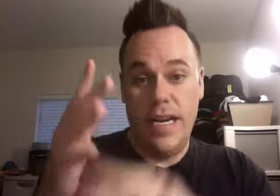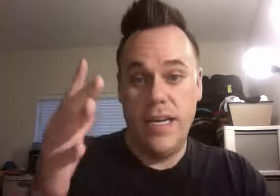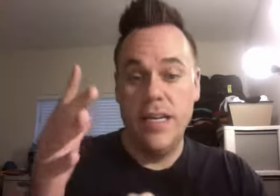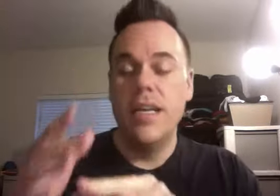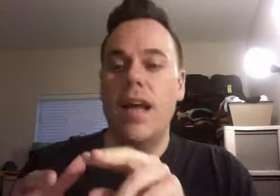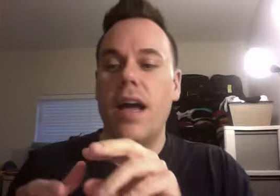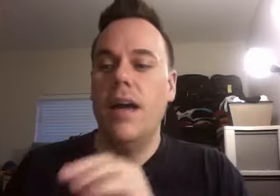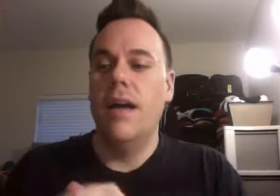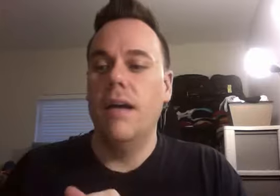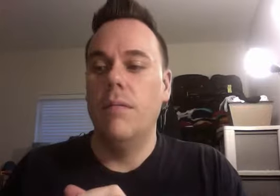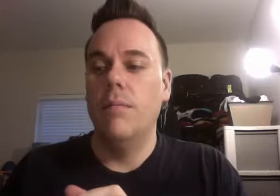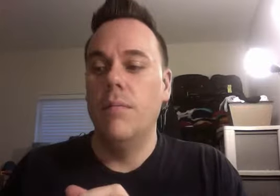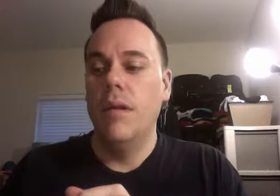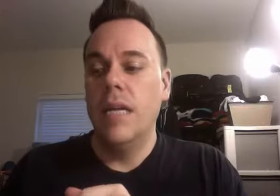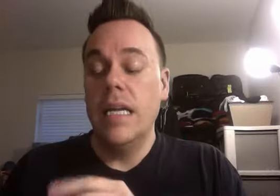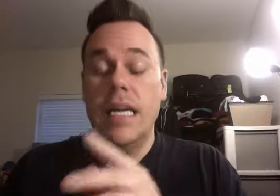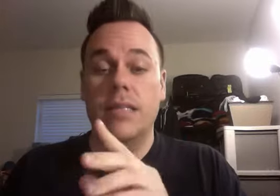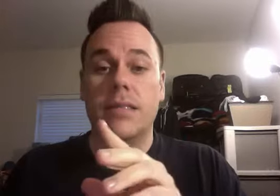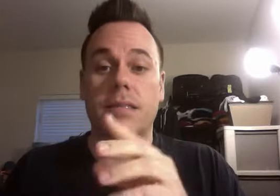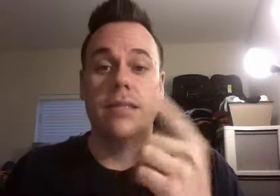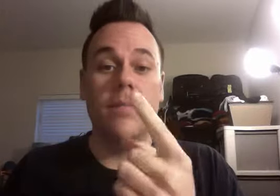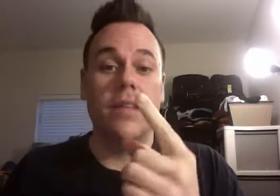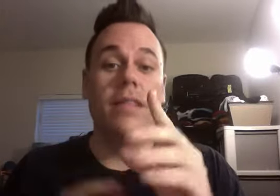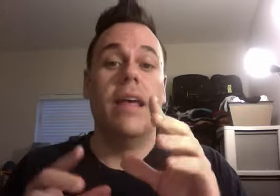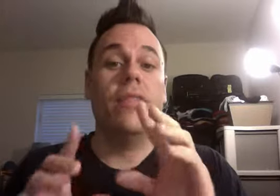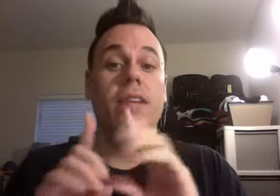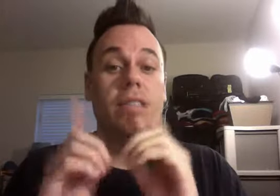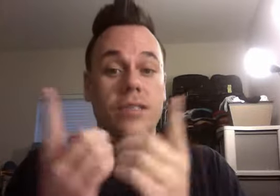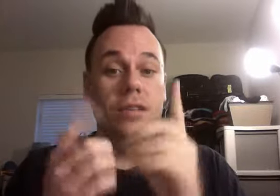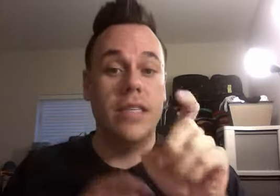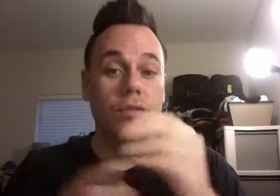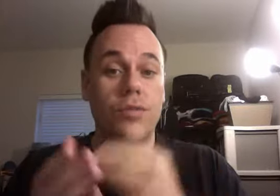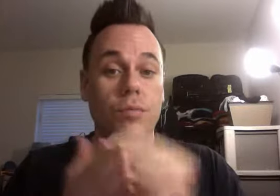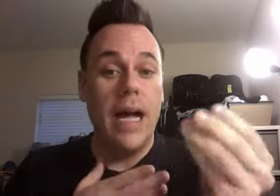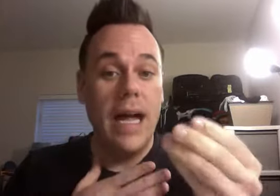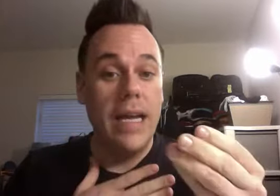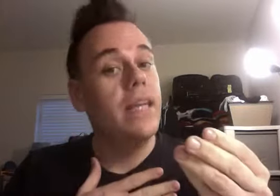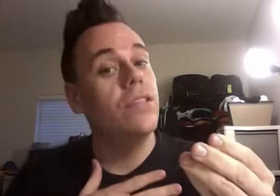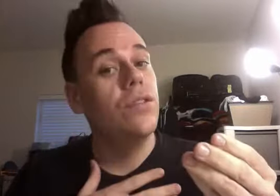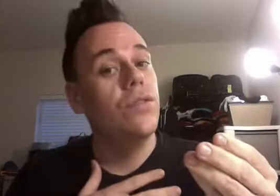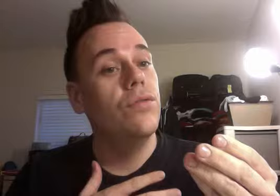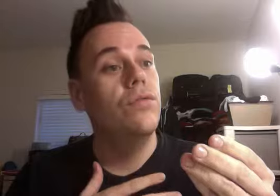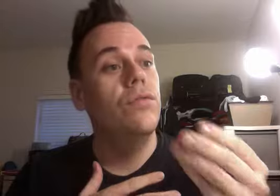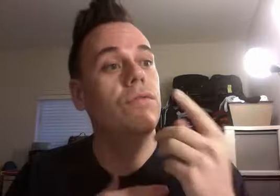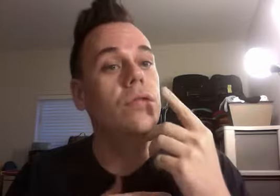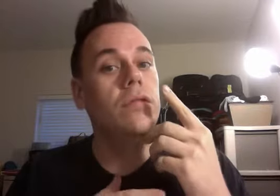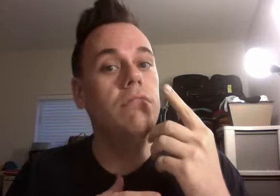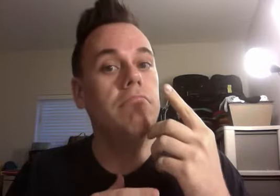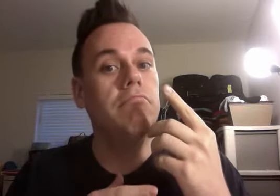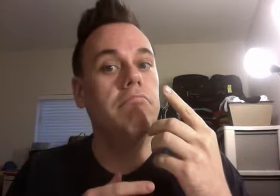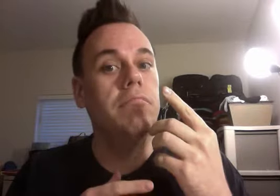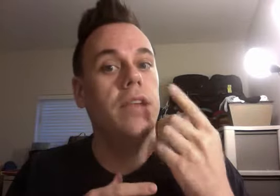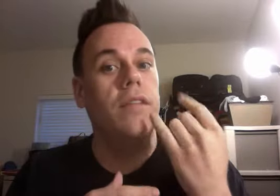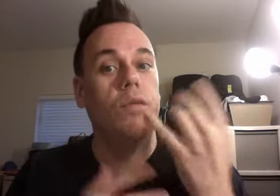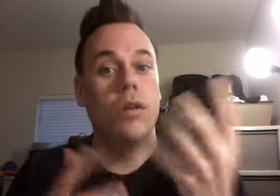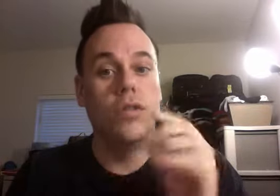reading. Um, it's something that the district needs to buy into if you want to